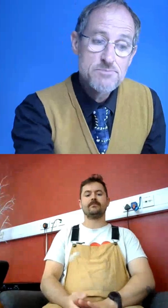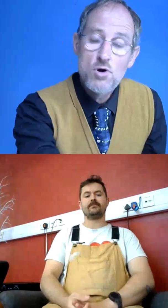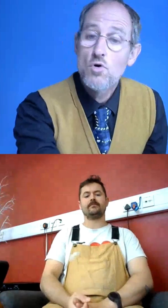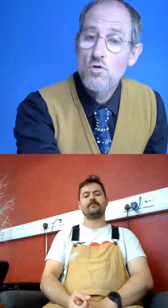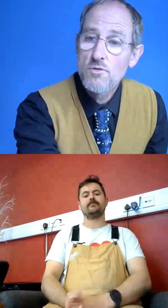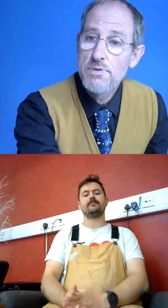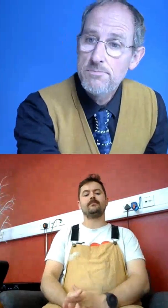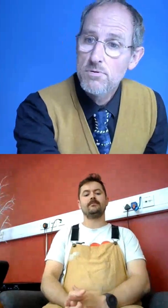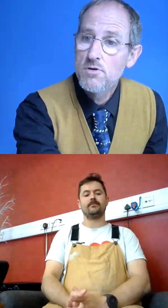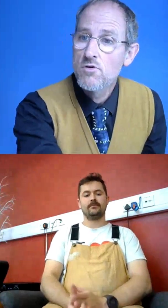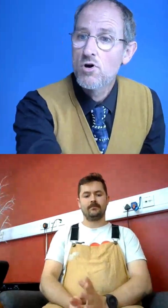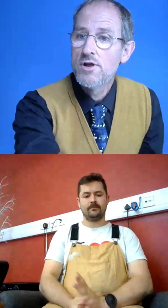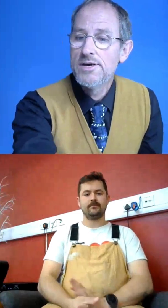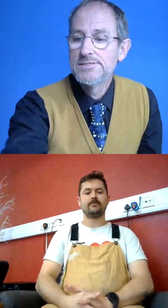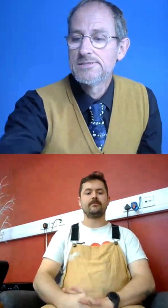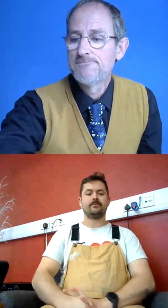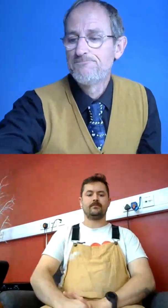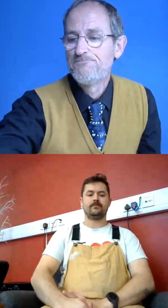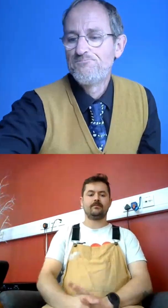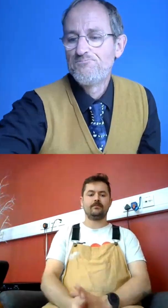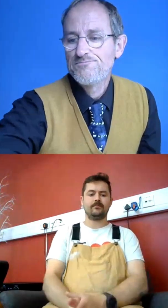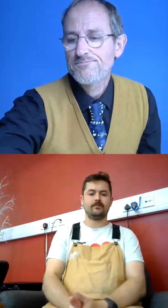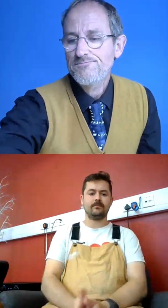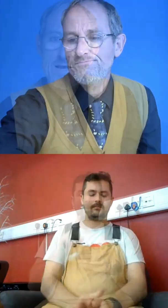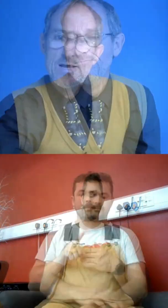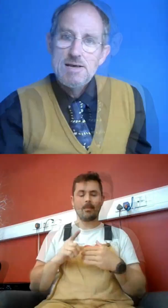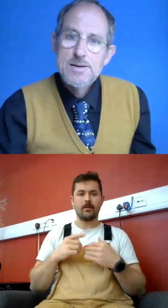can have an effect upon other people and other colleagues.